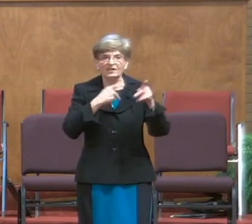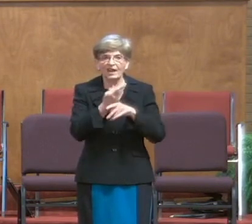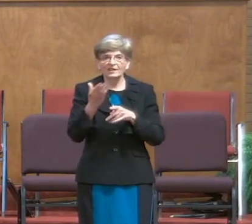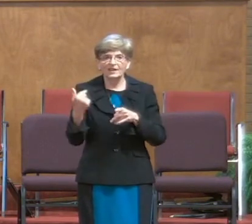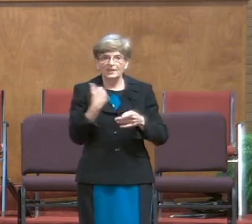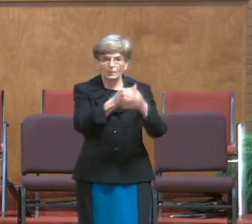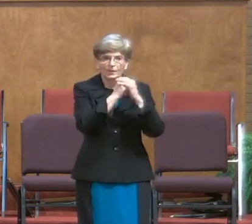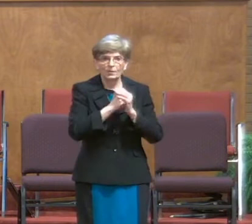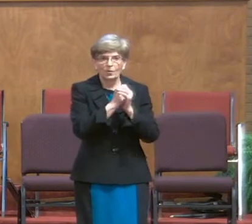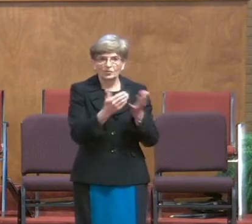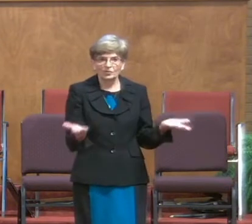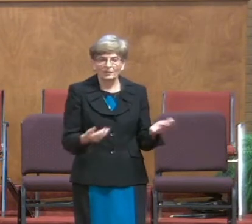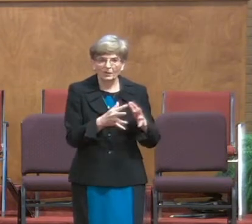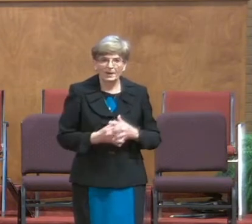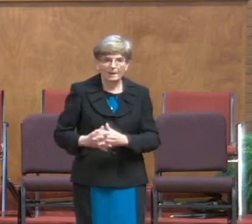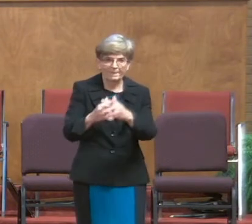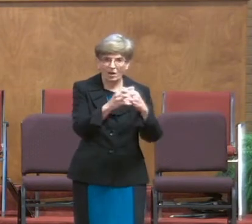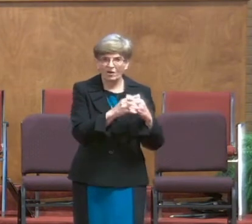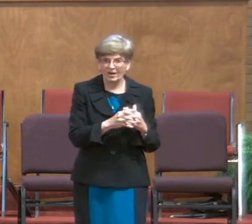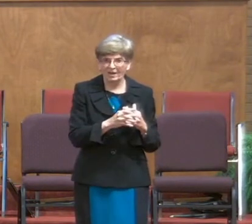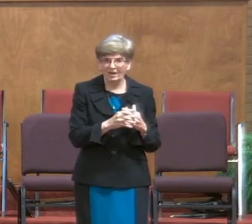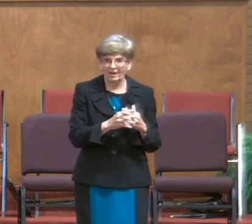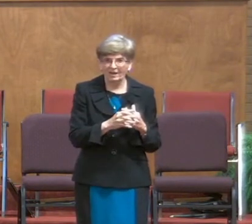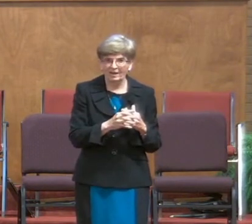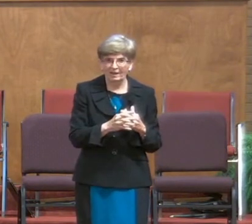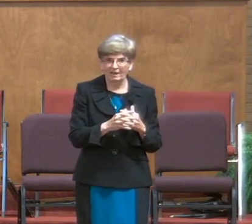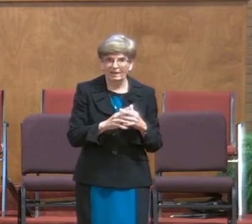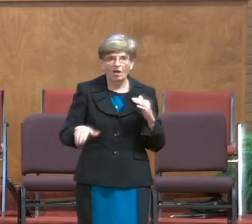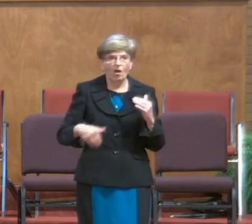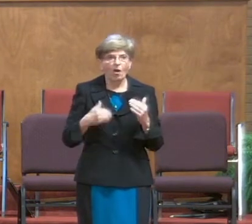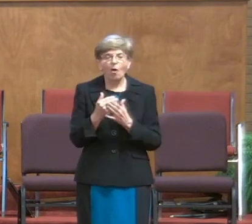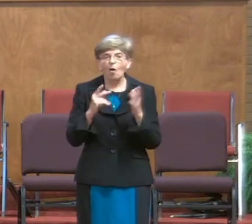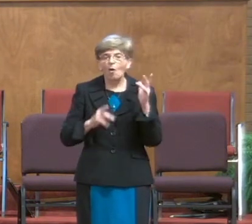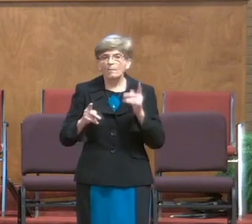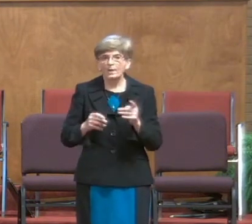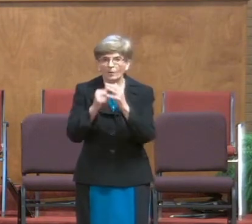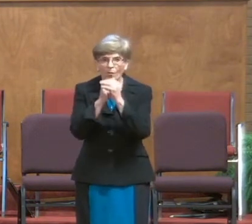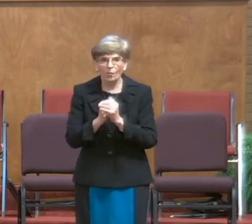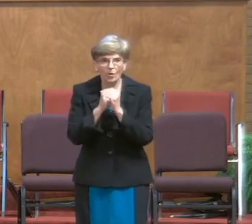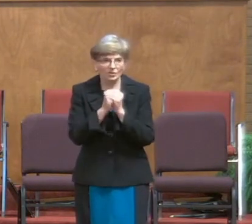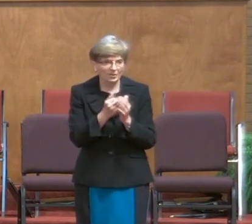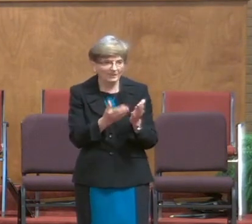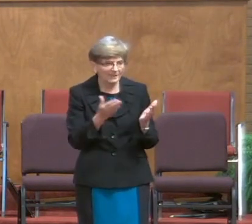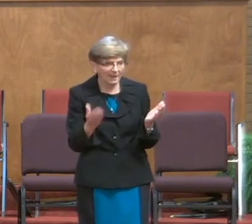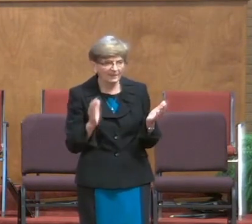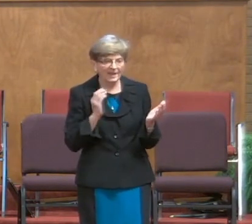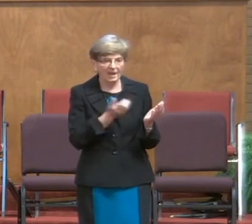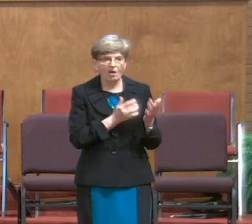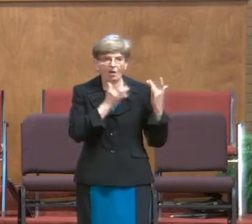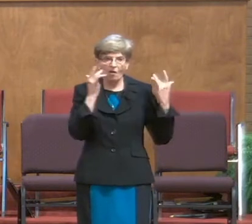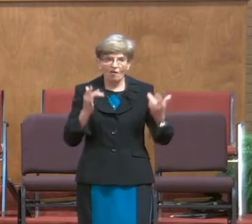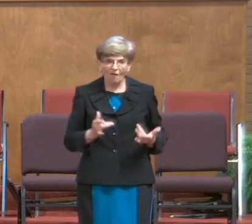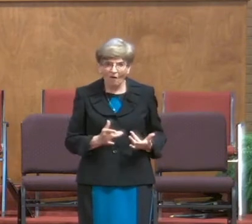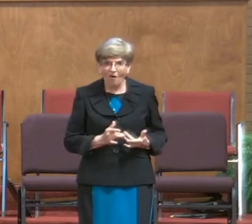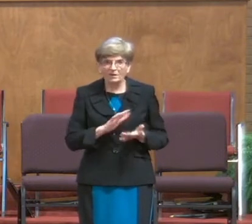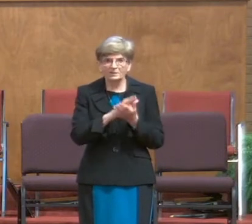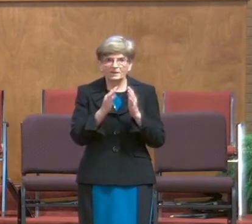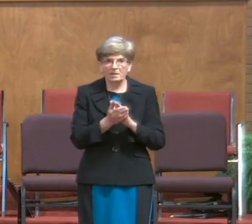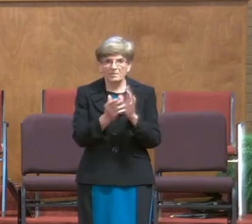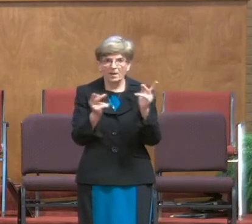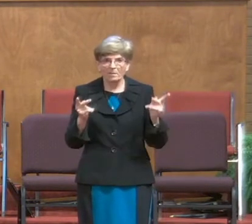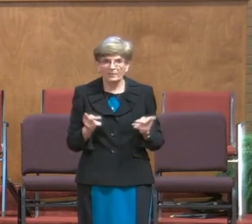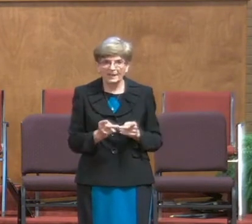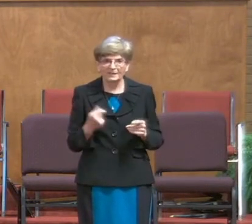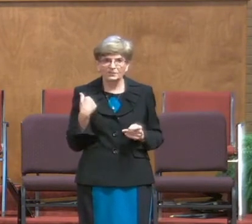America. We have different idols. In fact, all of us do. Our hearts are idol factories.